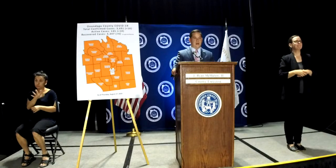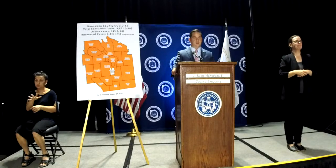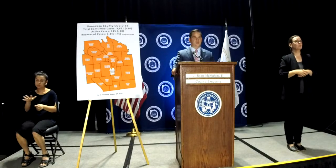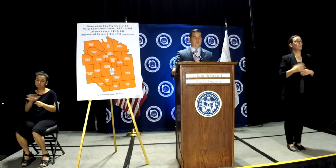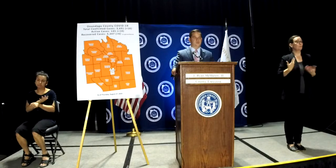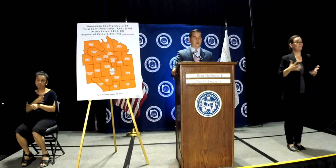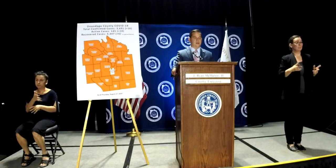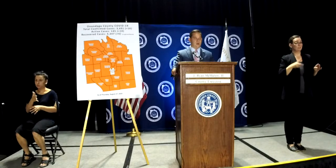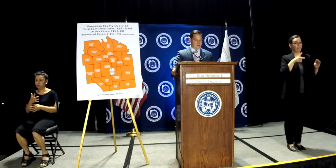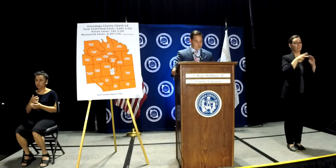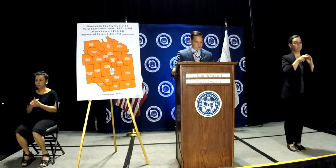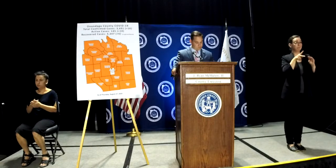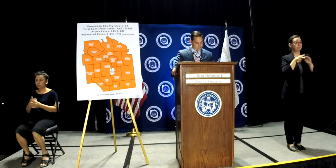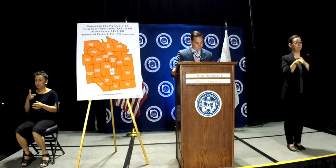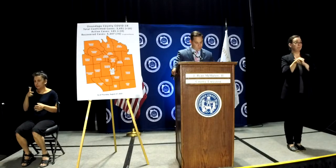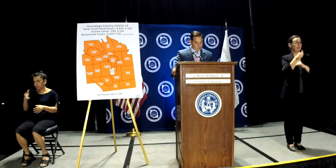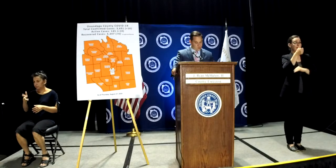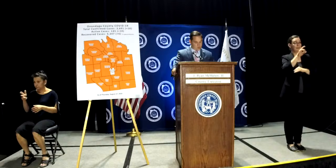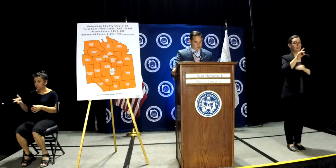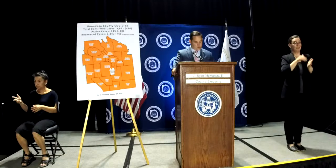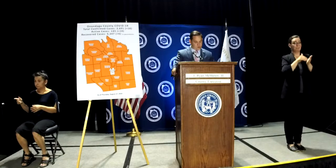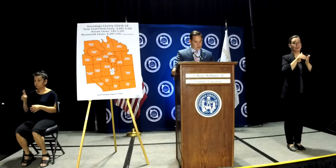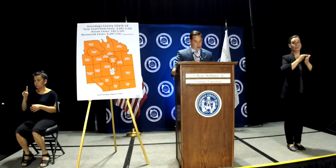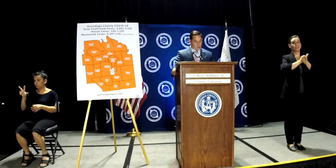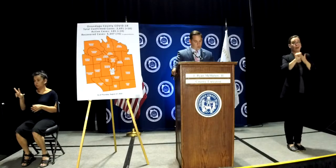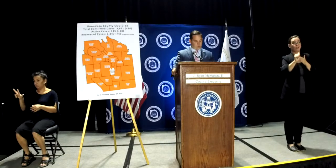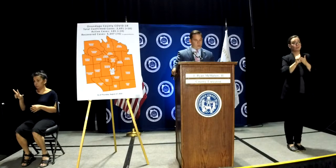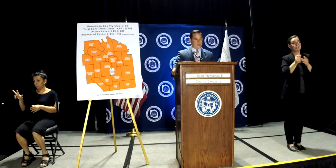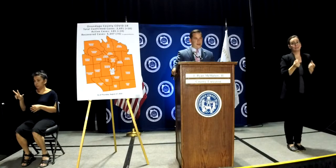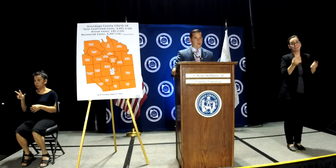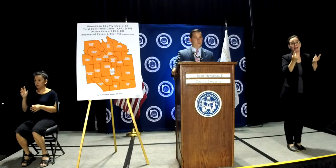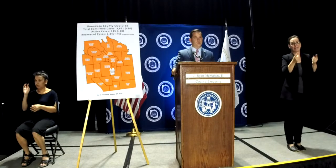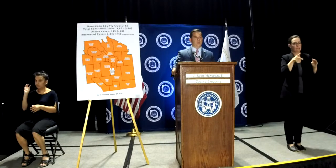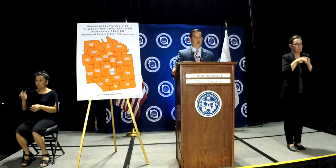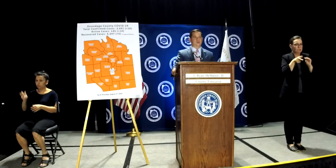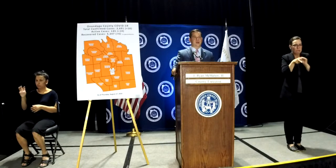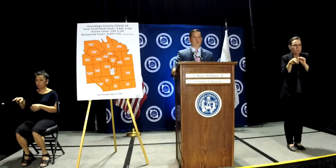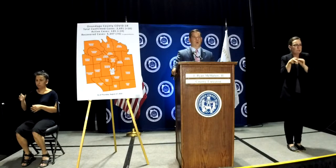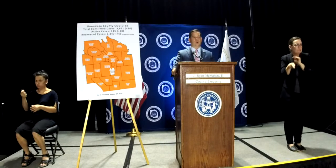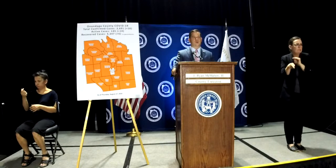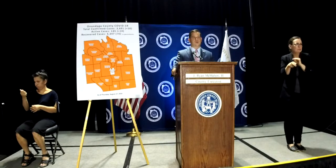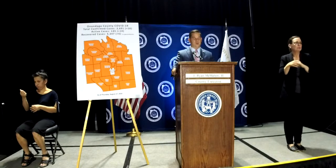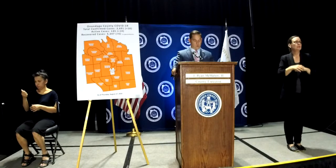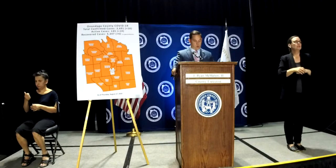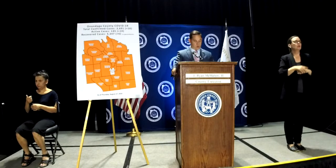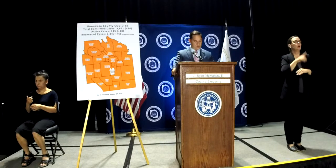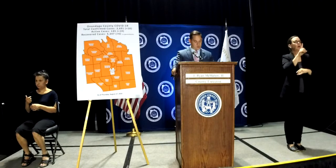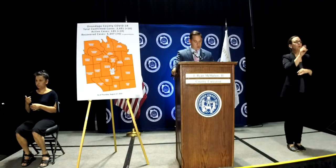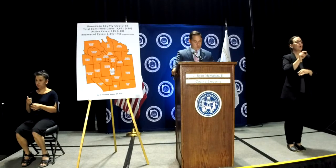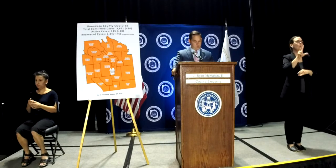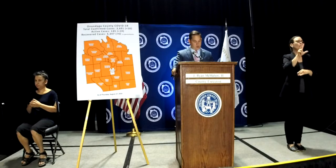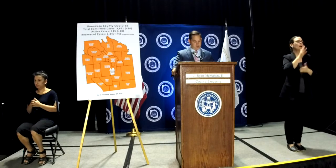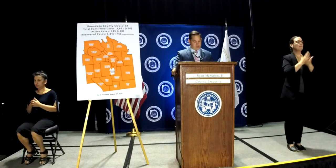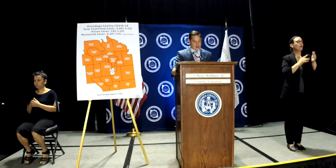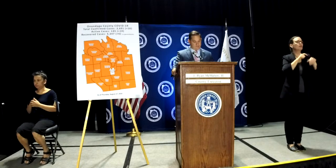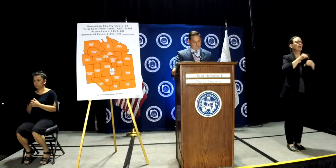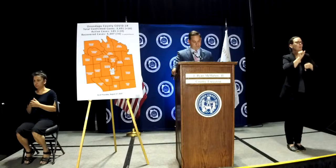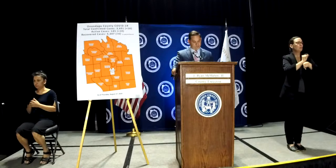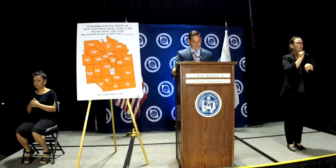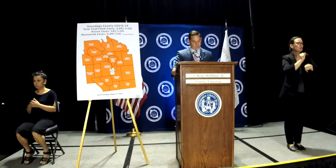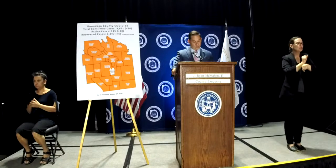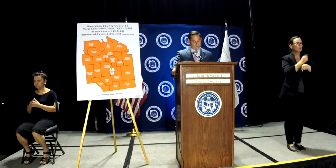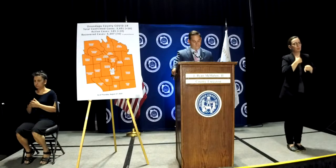million worth of spending cuts. We took our 103 line, which is our part-time workers, seasonal workers. We cut